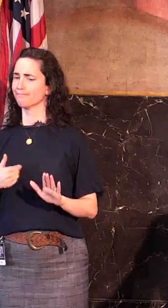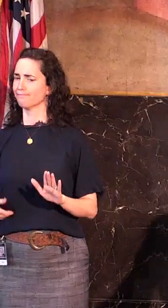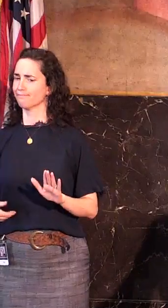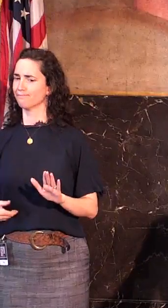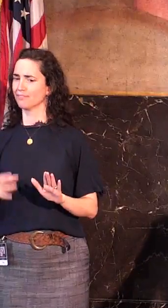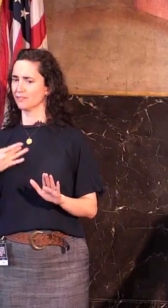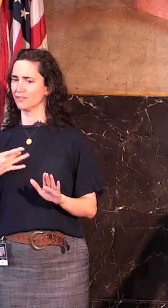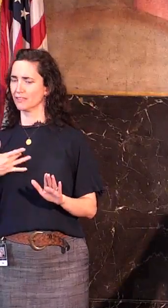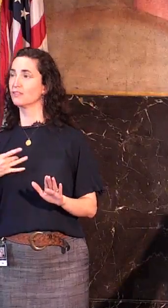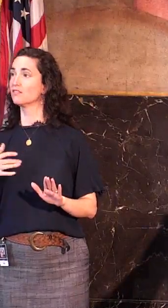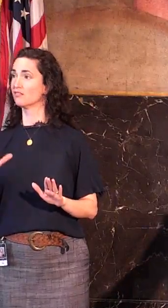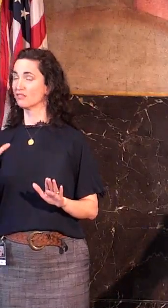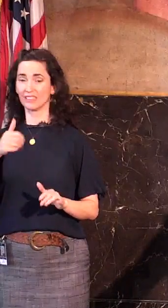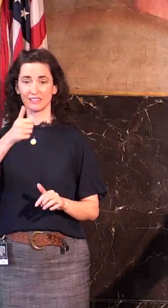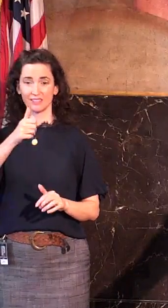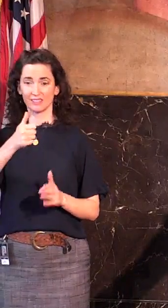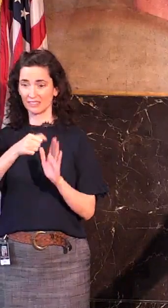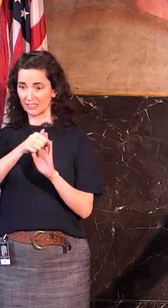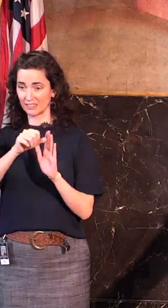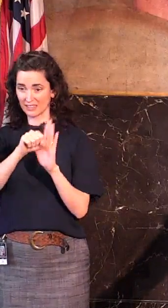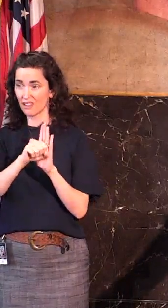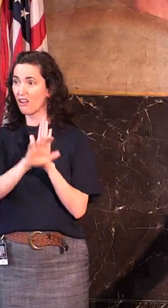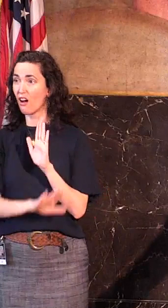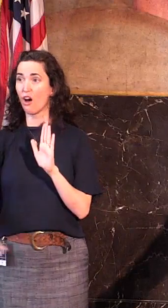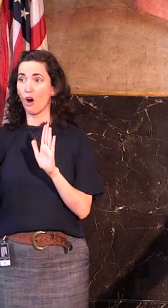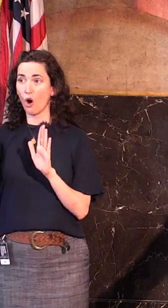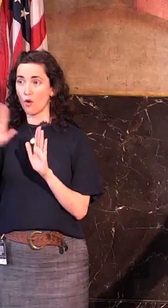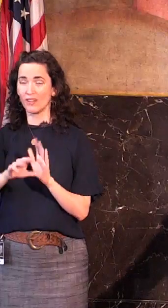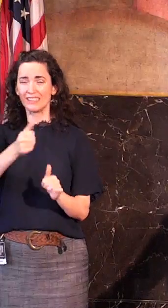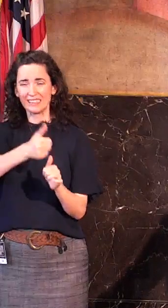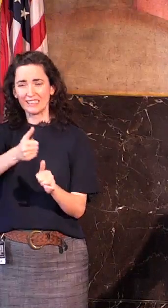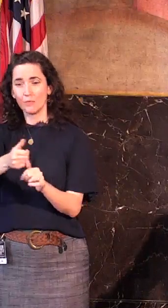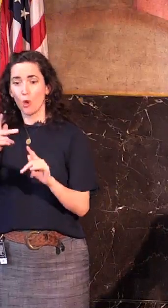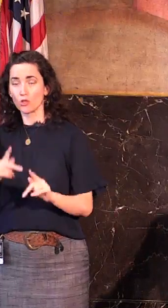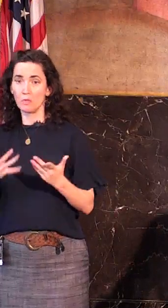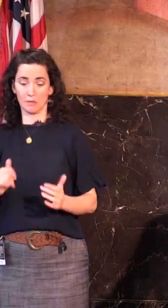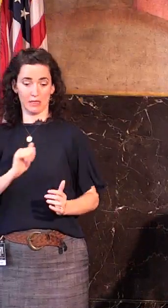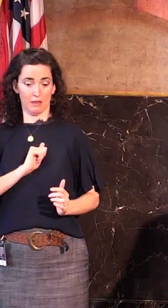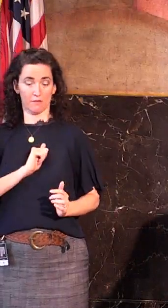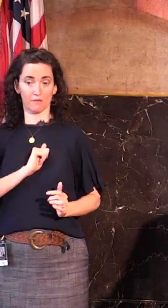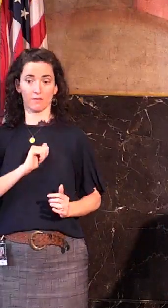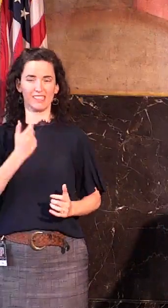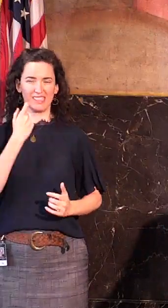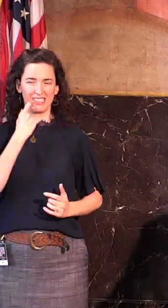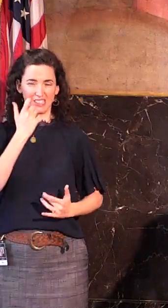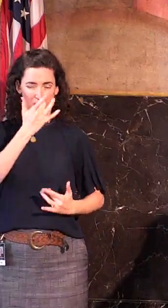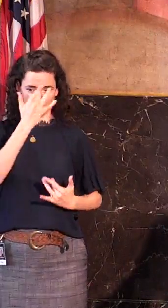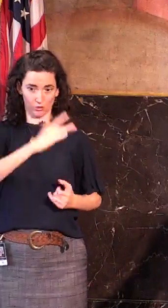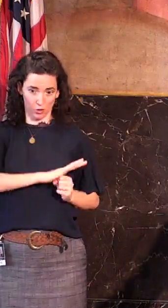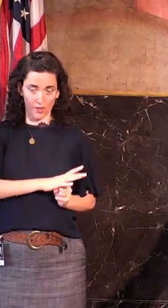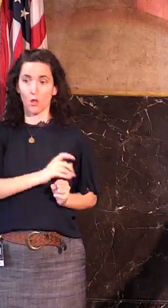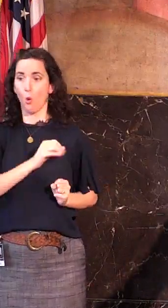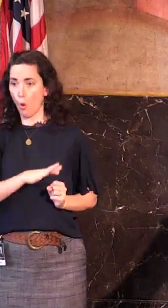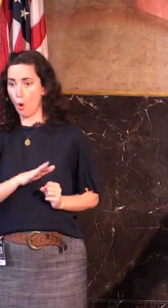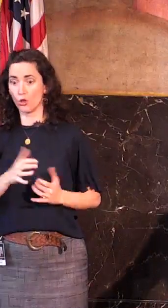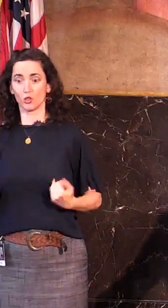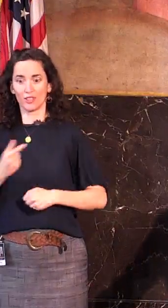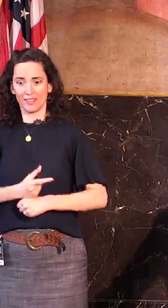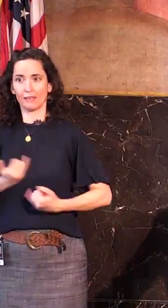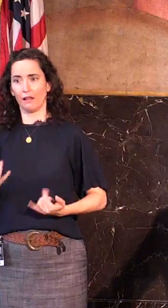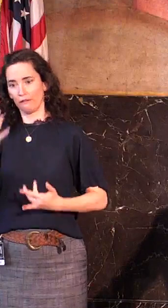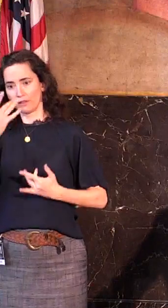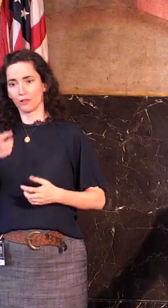everybody in the state now either has just had COVID, has it today, or knows somebody who does. There